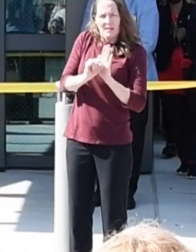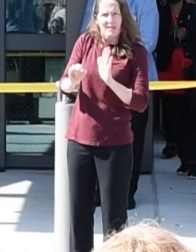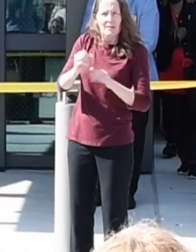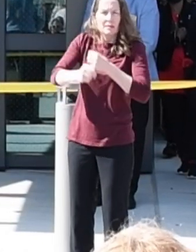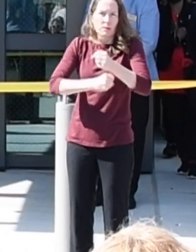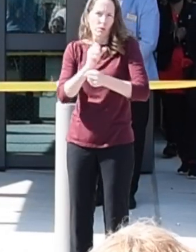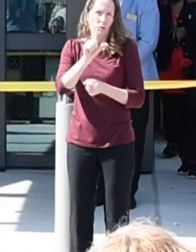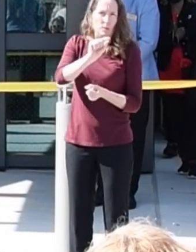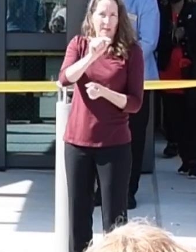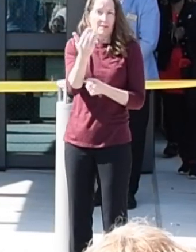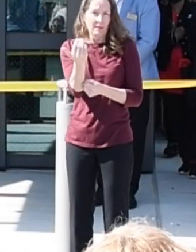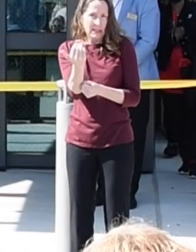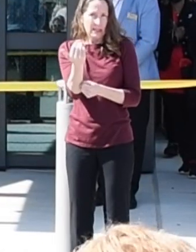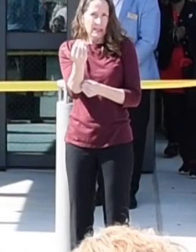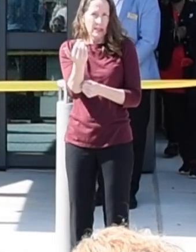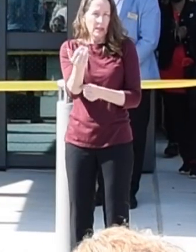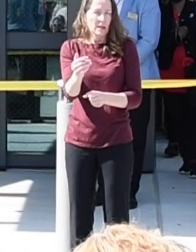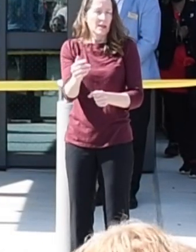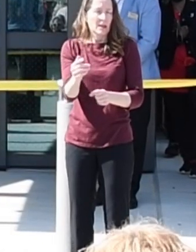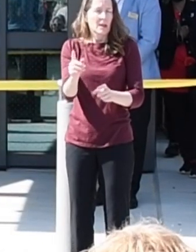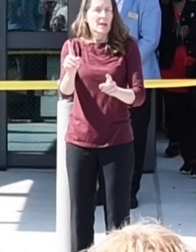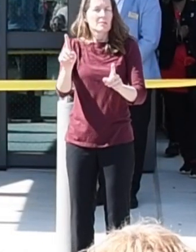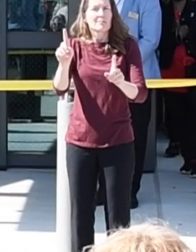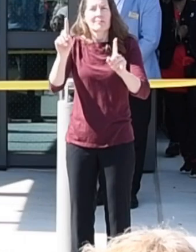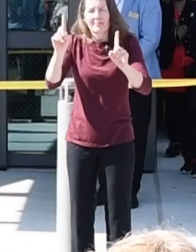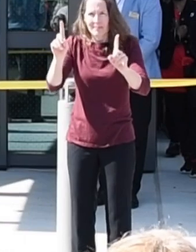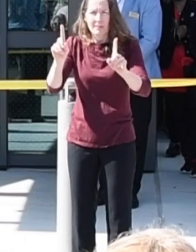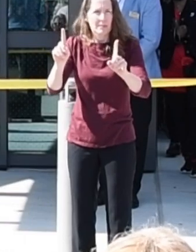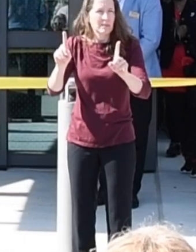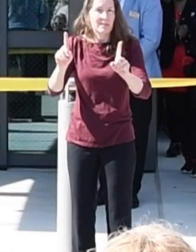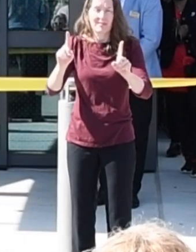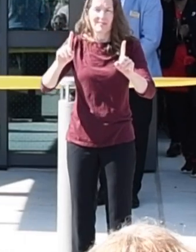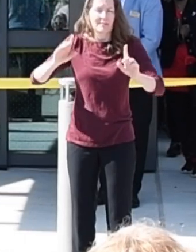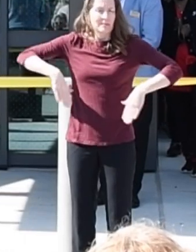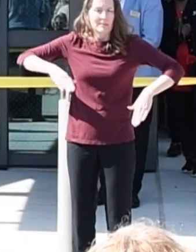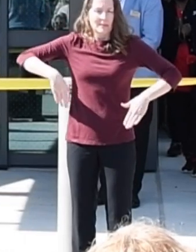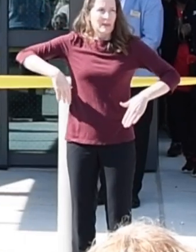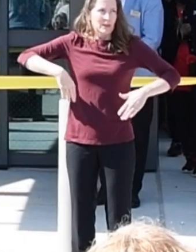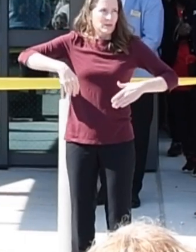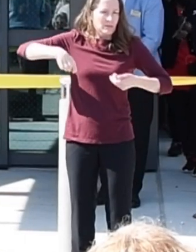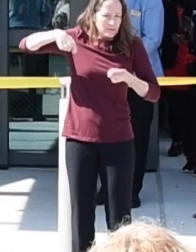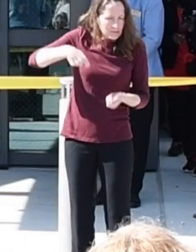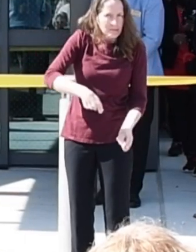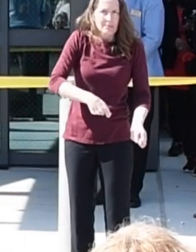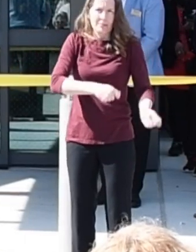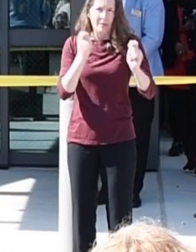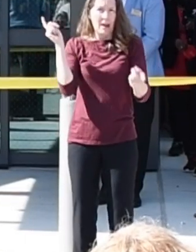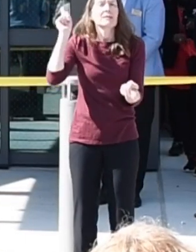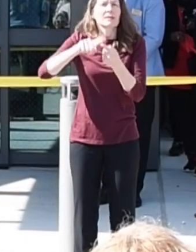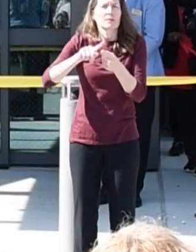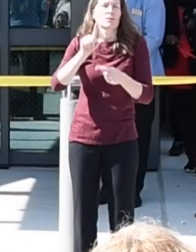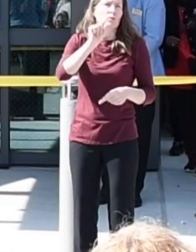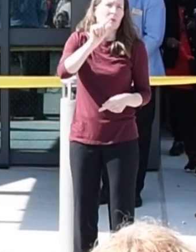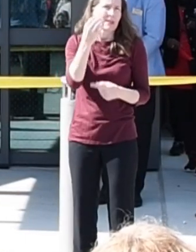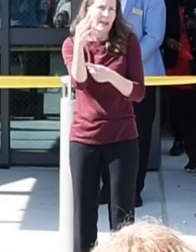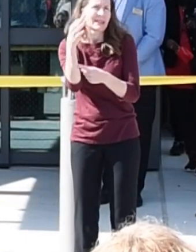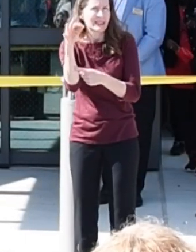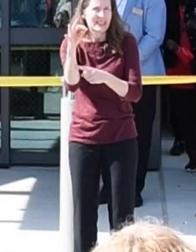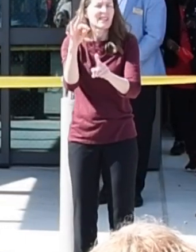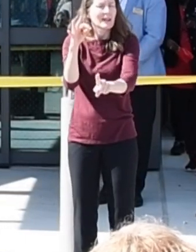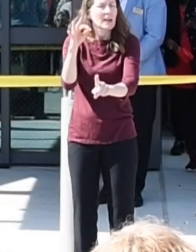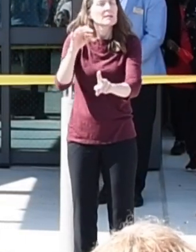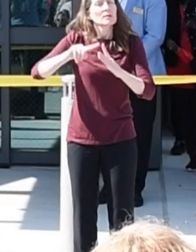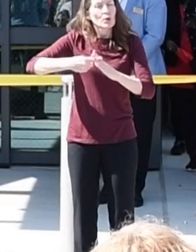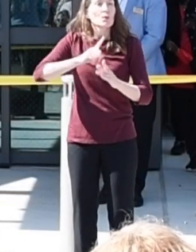2015. However, it wasn't until 2019 that we saw real progress that brought us here